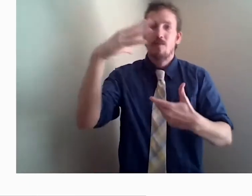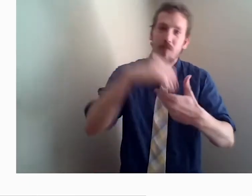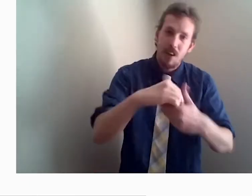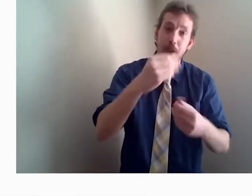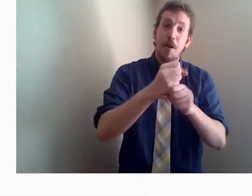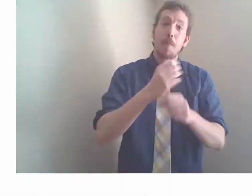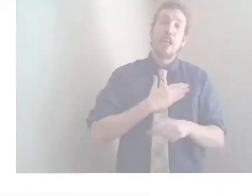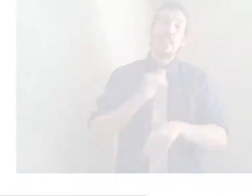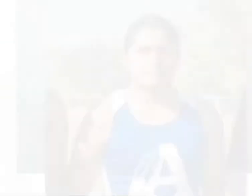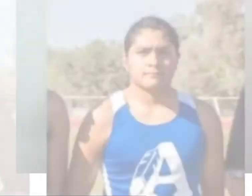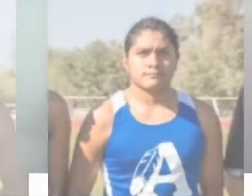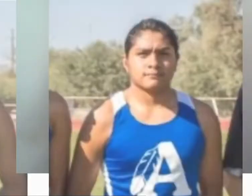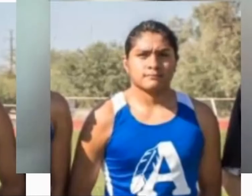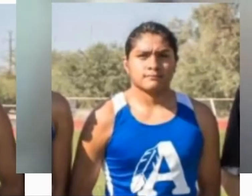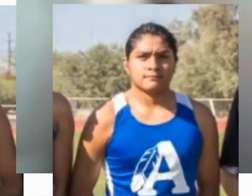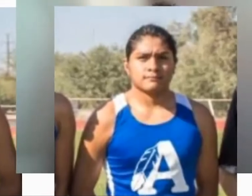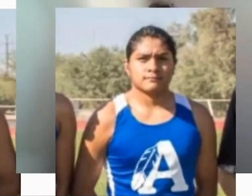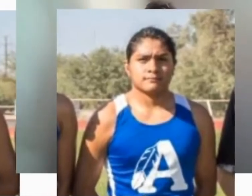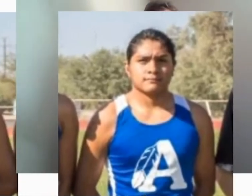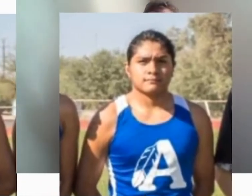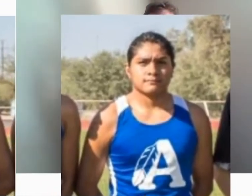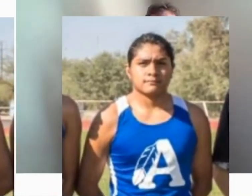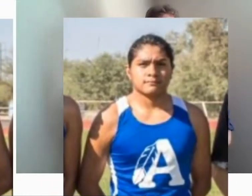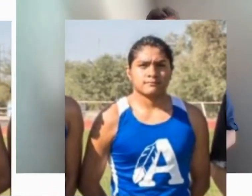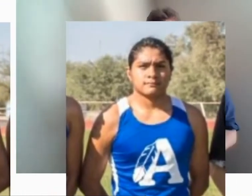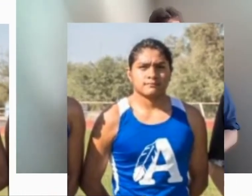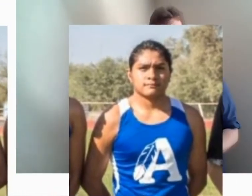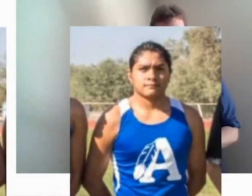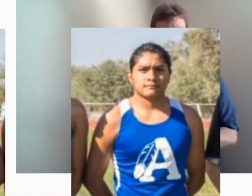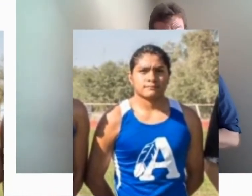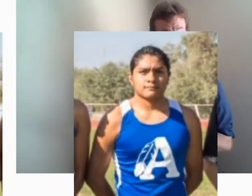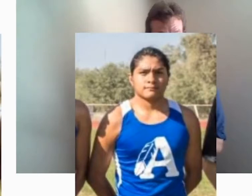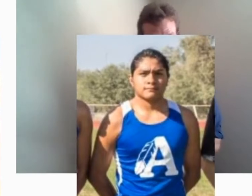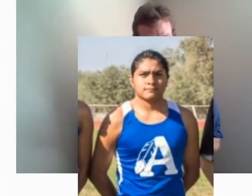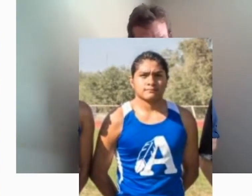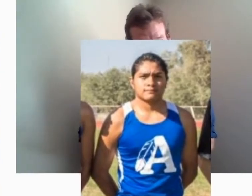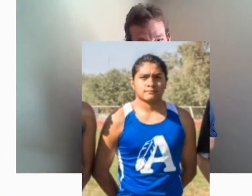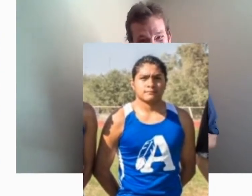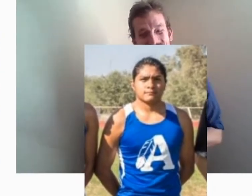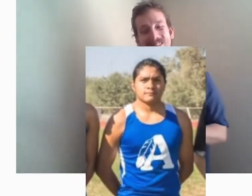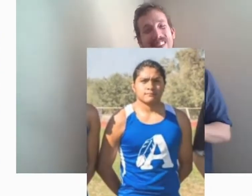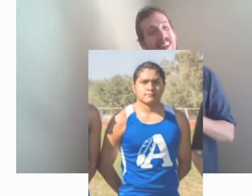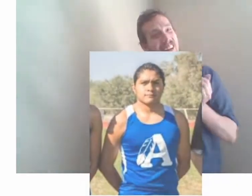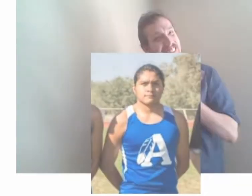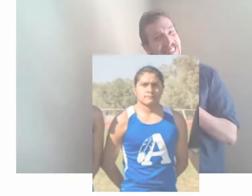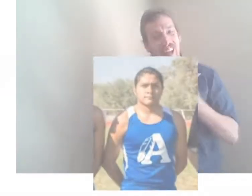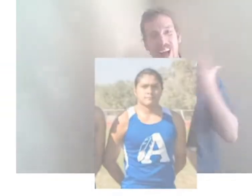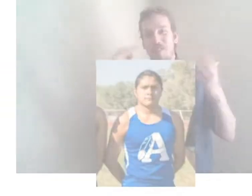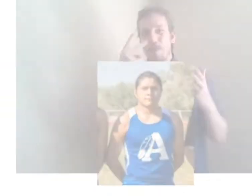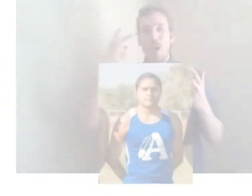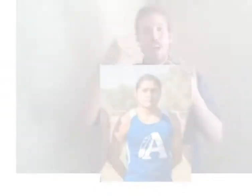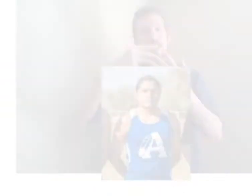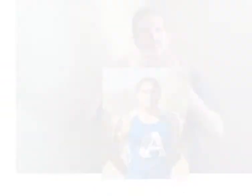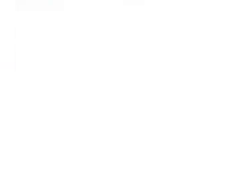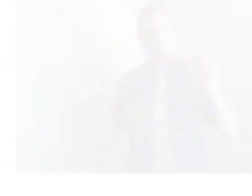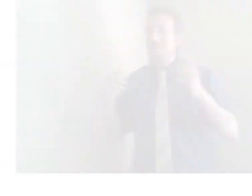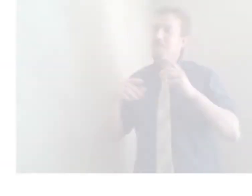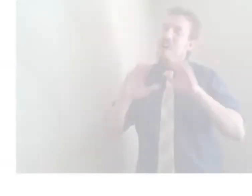the bottom of my heart. You're much appreciated. Manuel and Santana stand for a team picture.